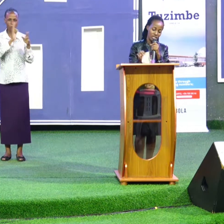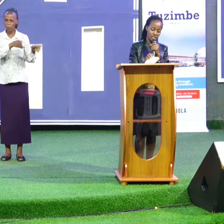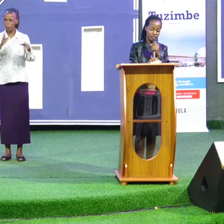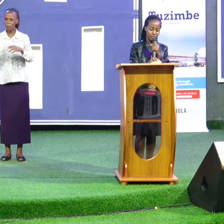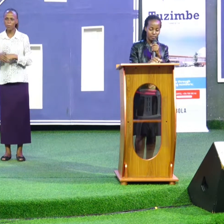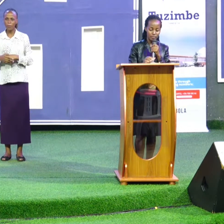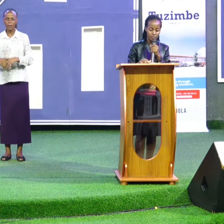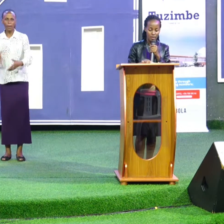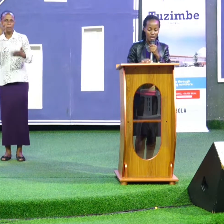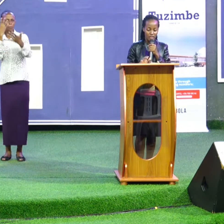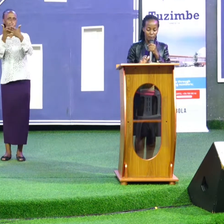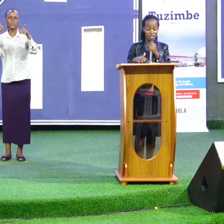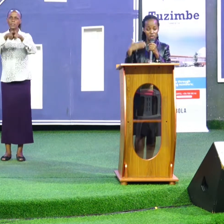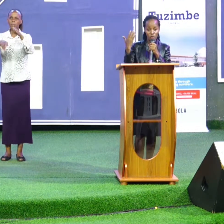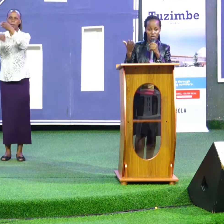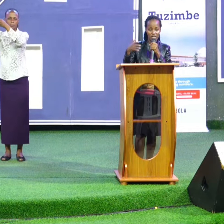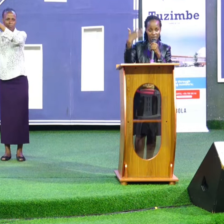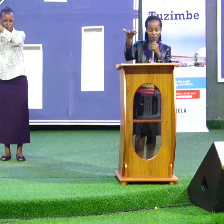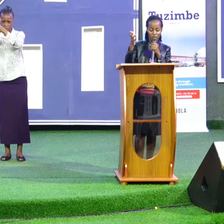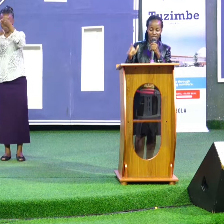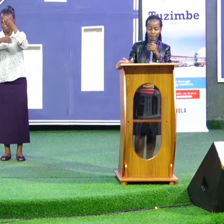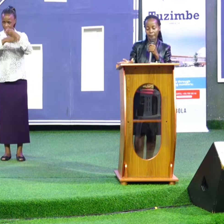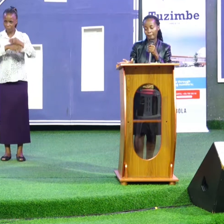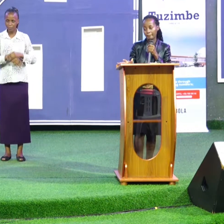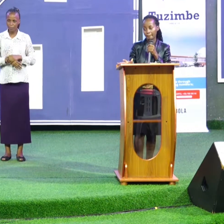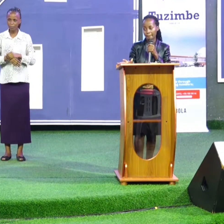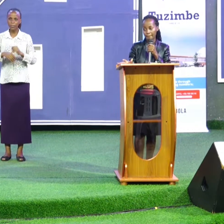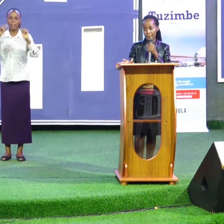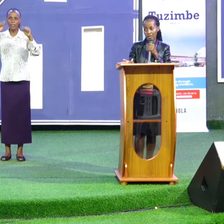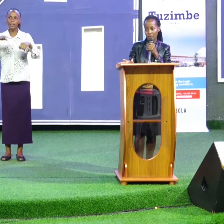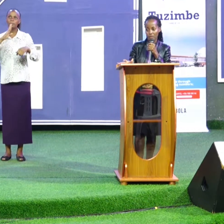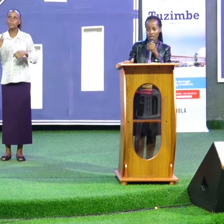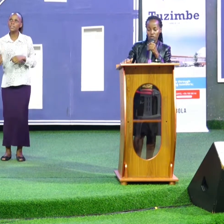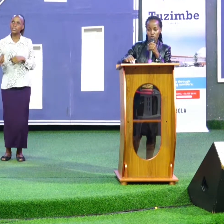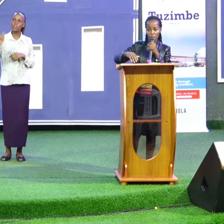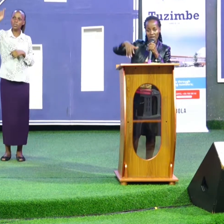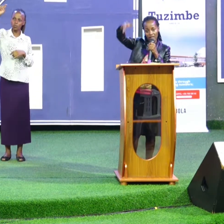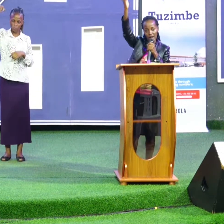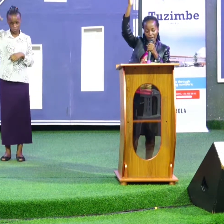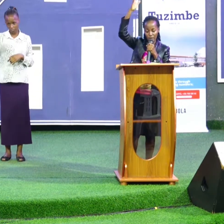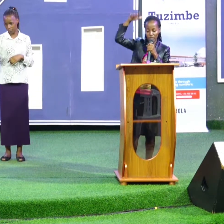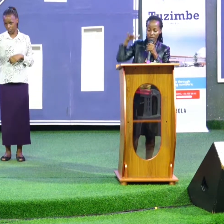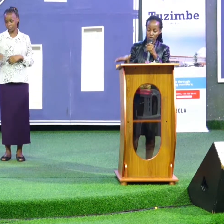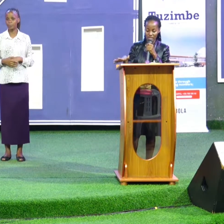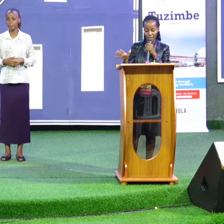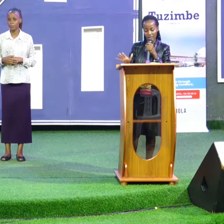we see. The prison we know is a building. Kisobola okubeera ekiwanvu oba ekimpi. It could be a